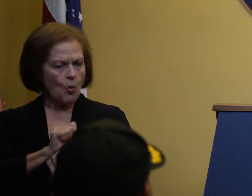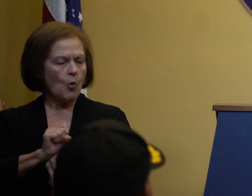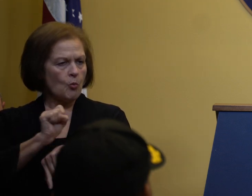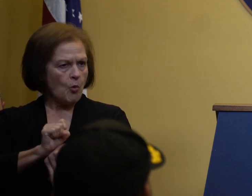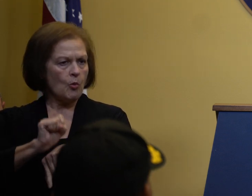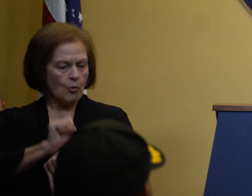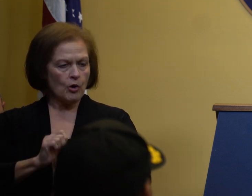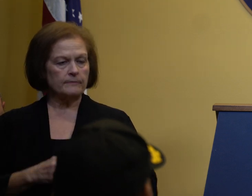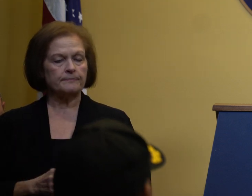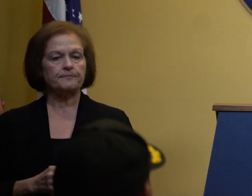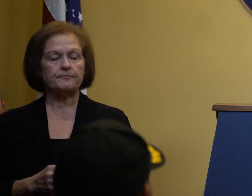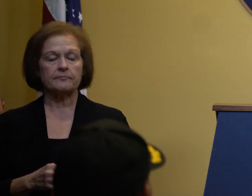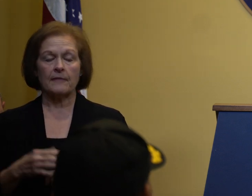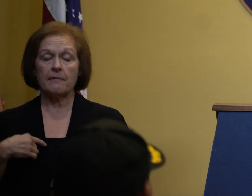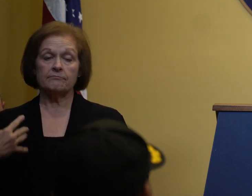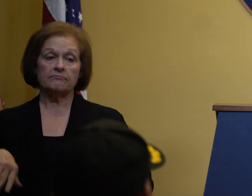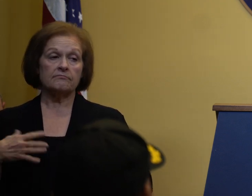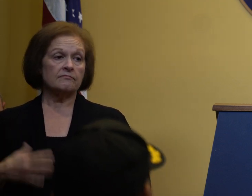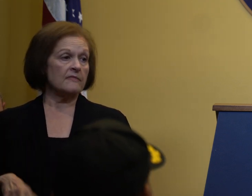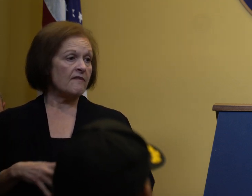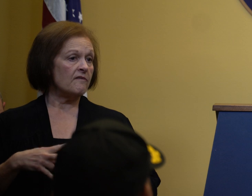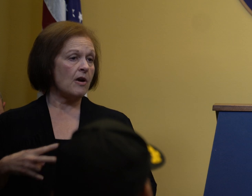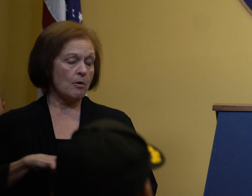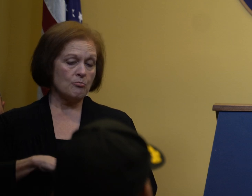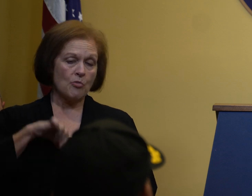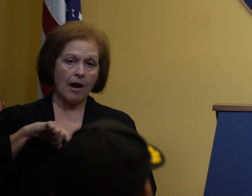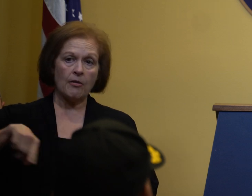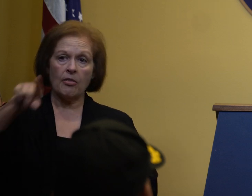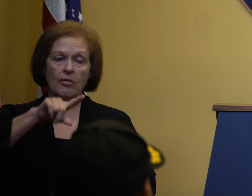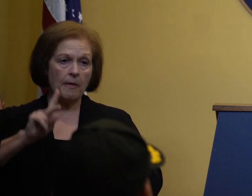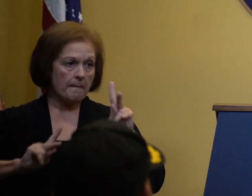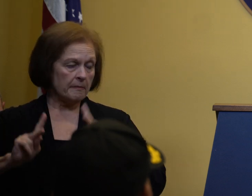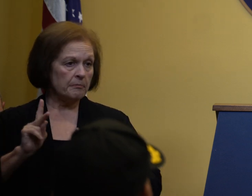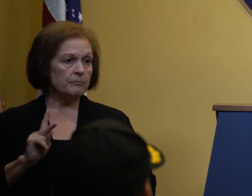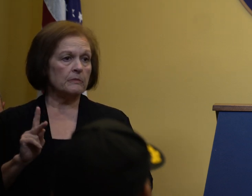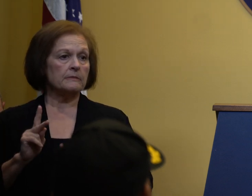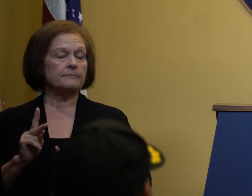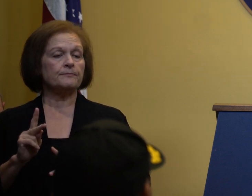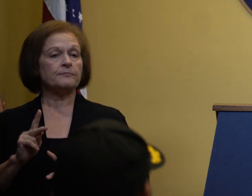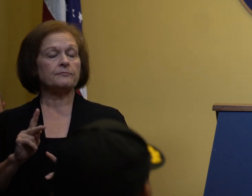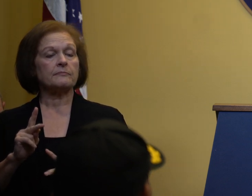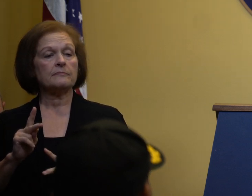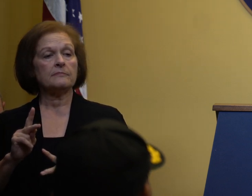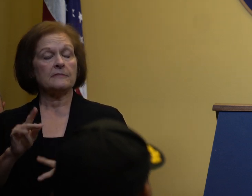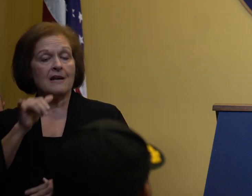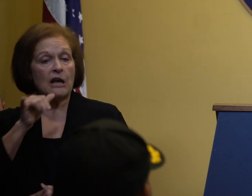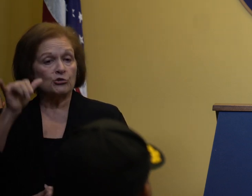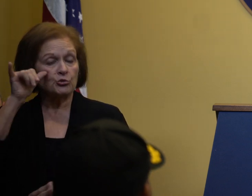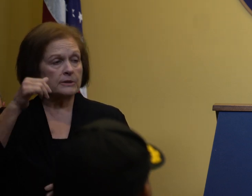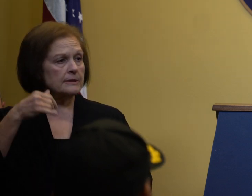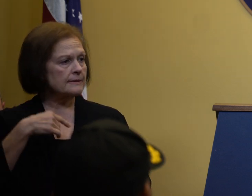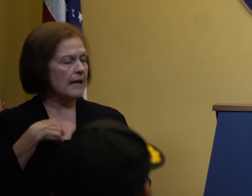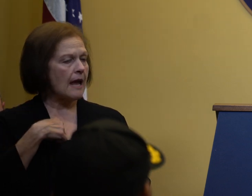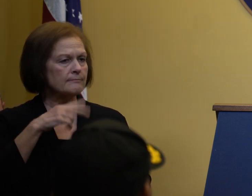work. Very proud, just proud of the residents of the city of New Orleans. And as I moved around yesterday, even